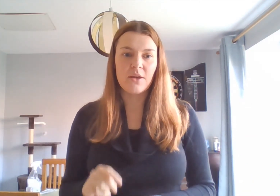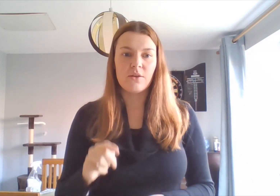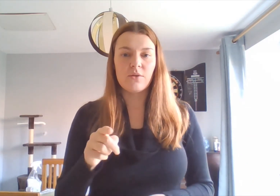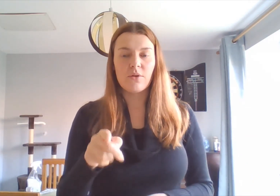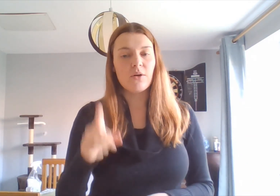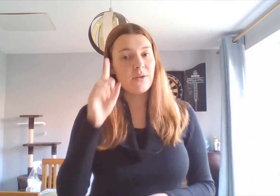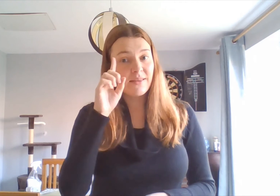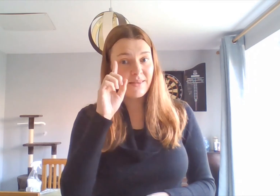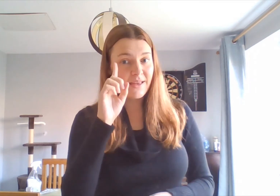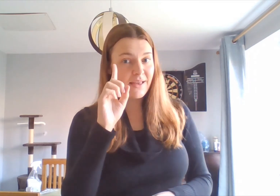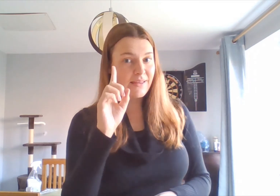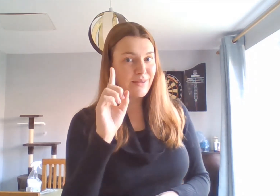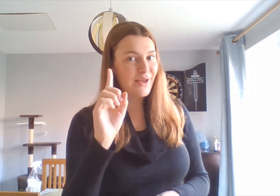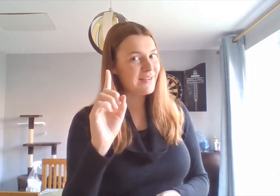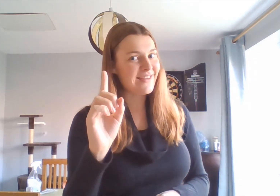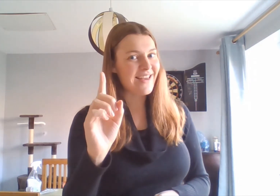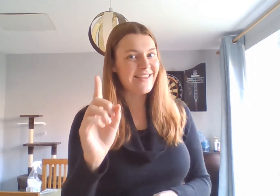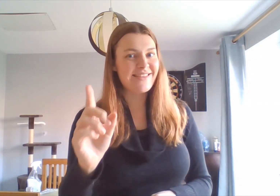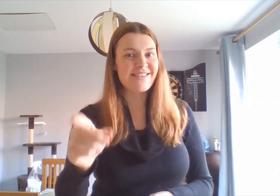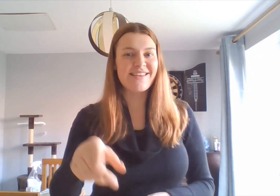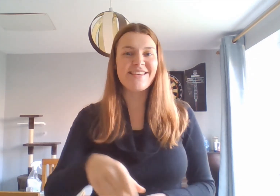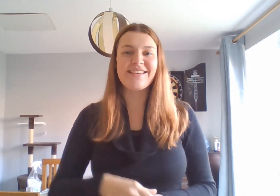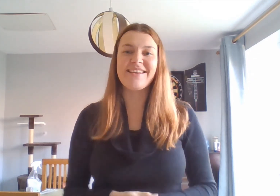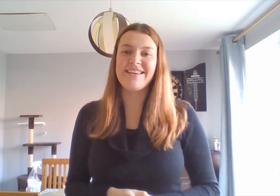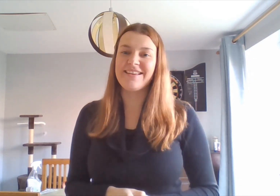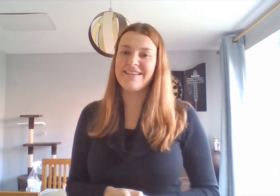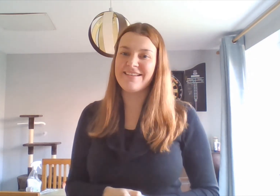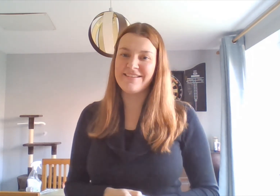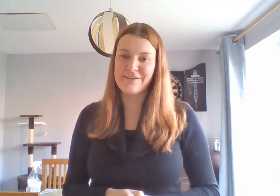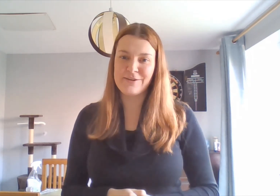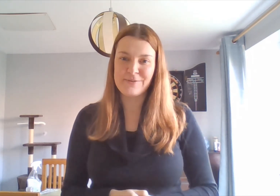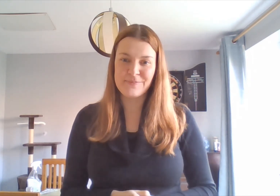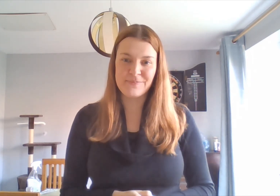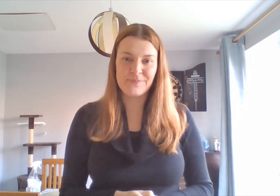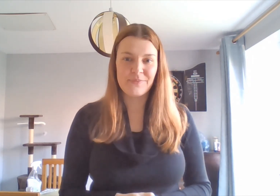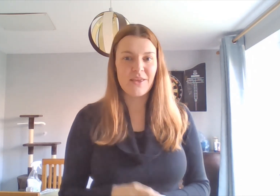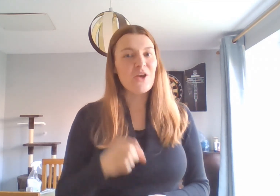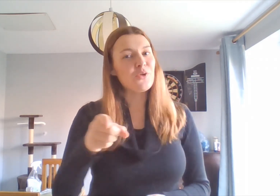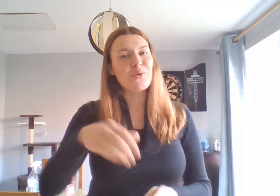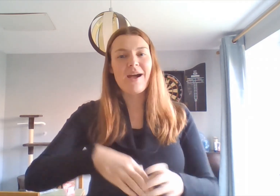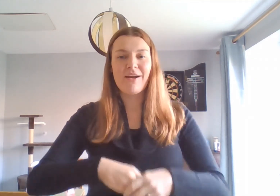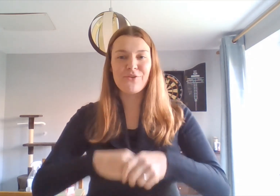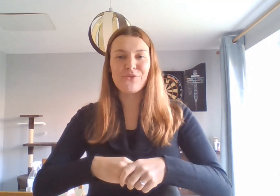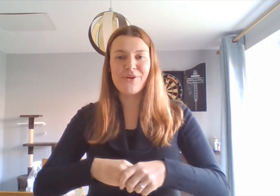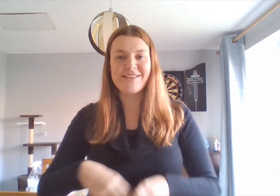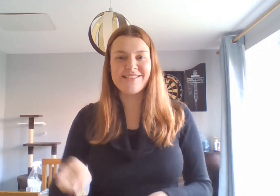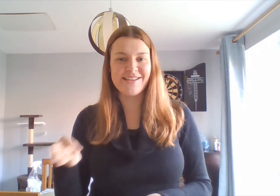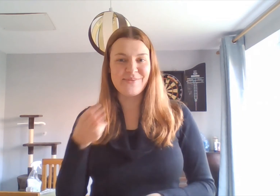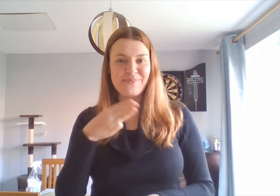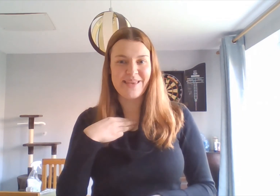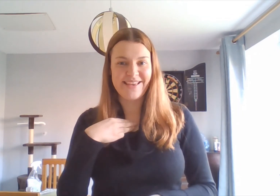You're gonna see it's our guest on me. You got a friend in me.